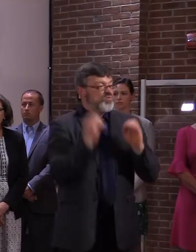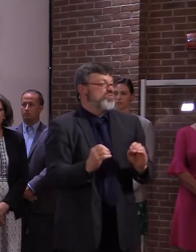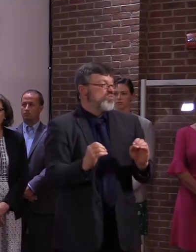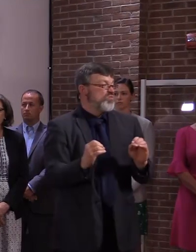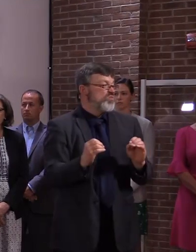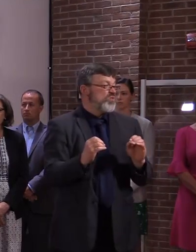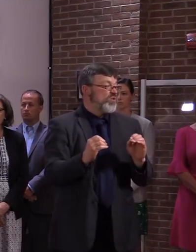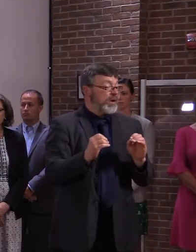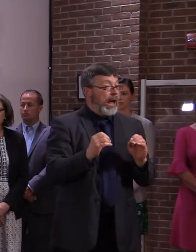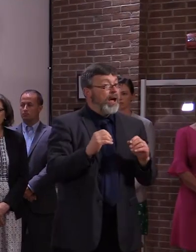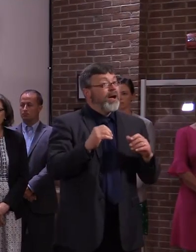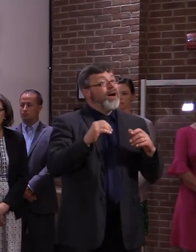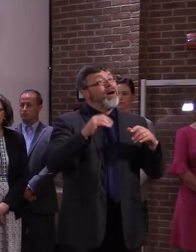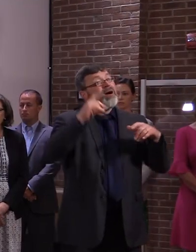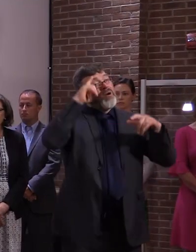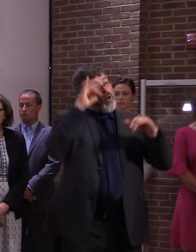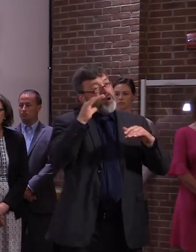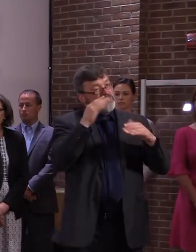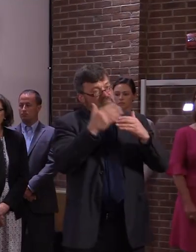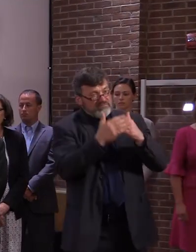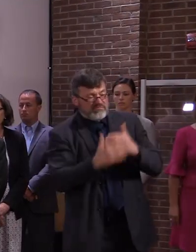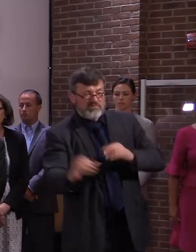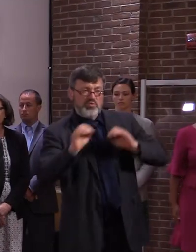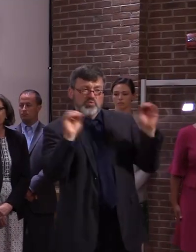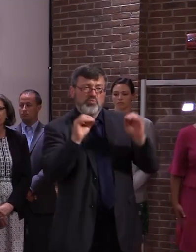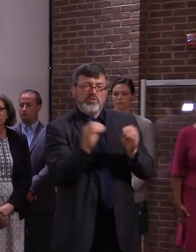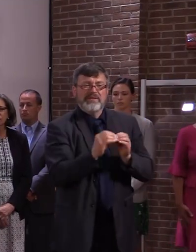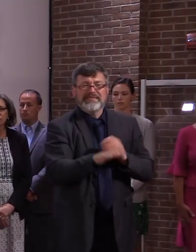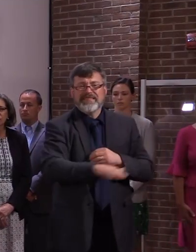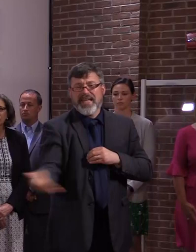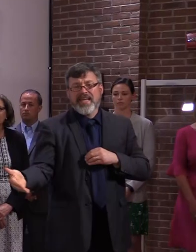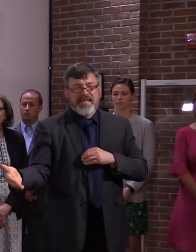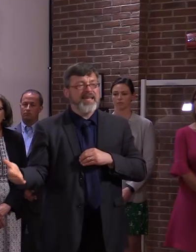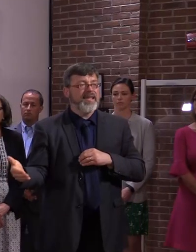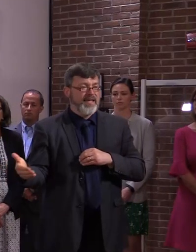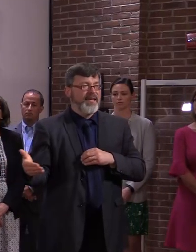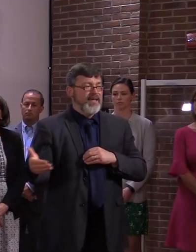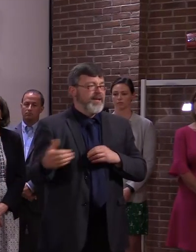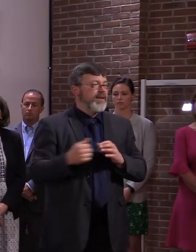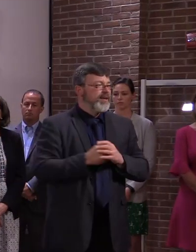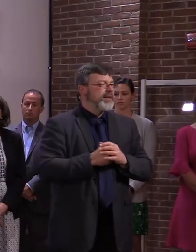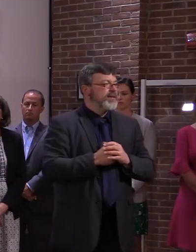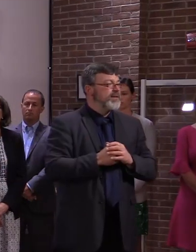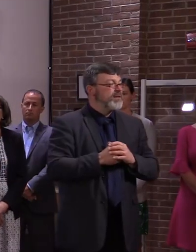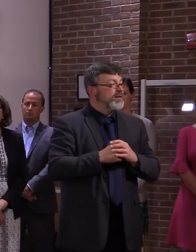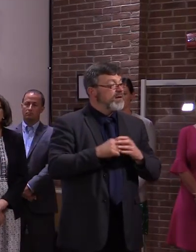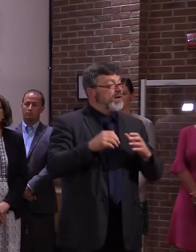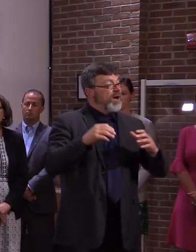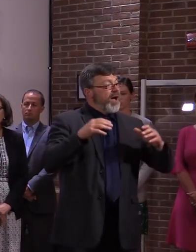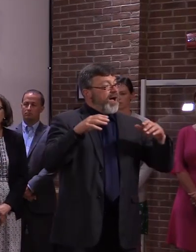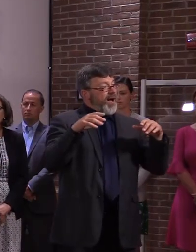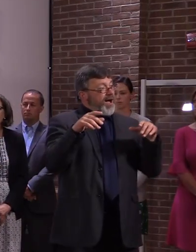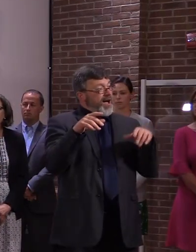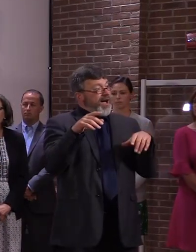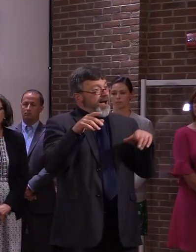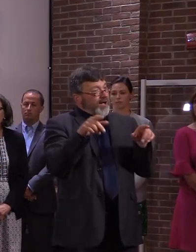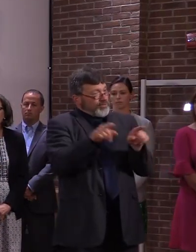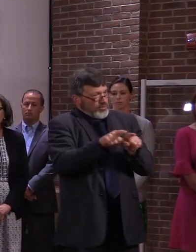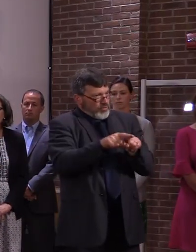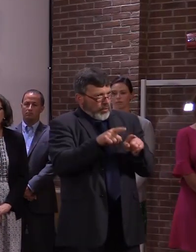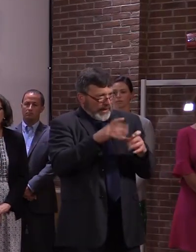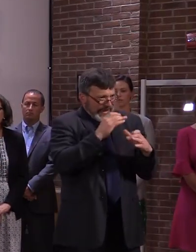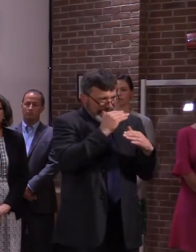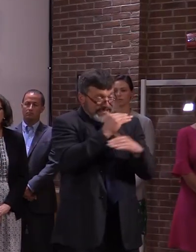from the virus. It also means less opportunity for mutations and more virulent strains from